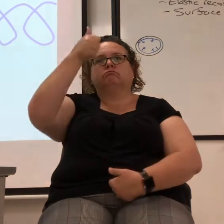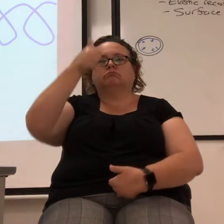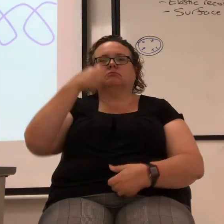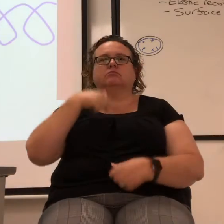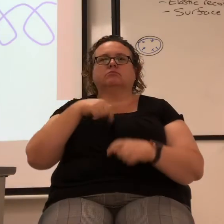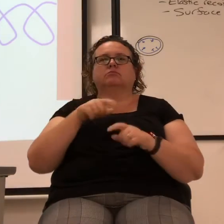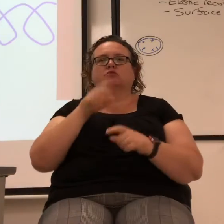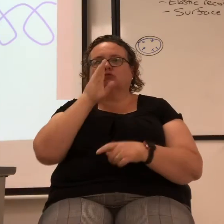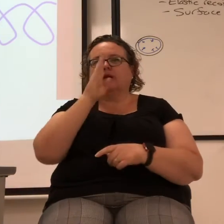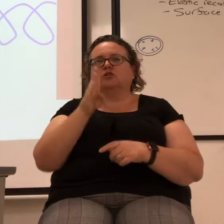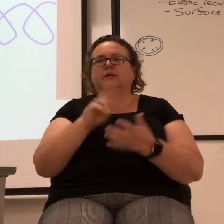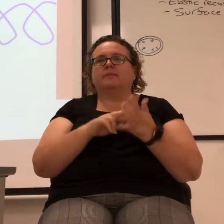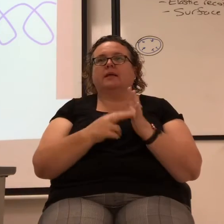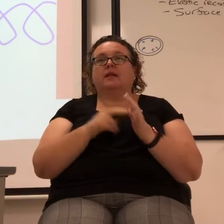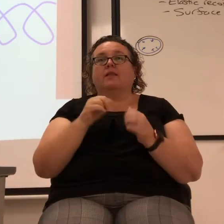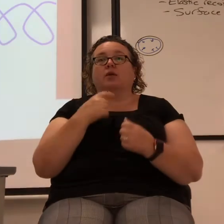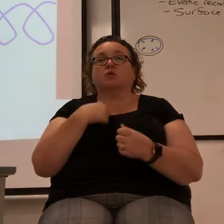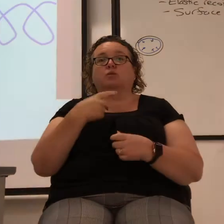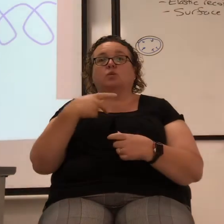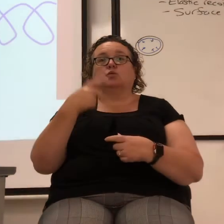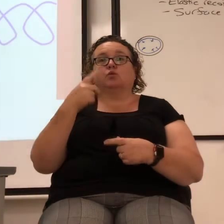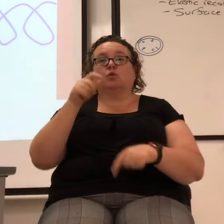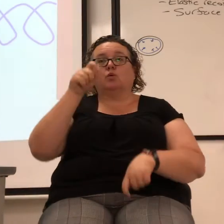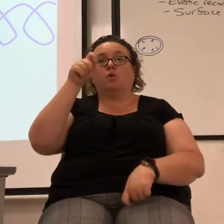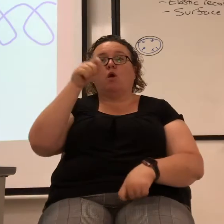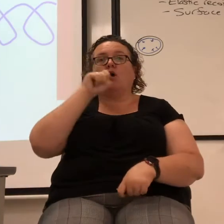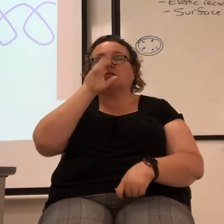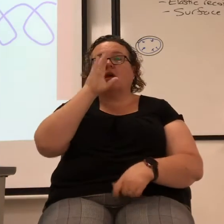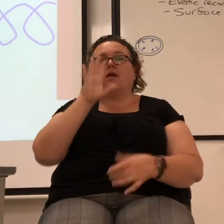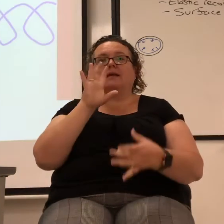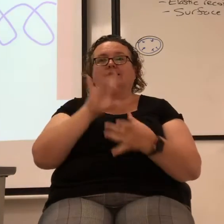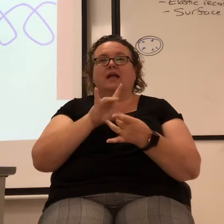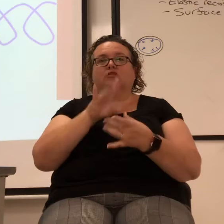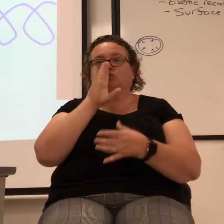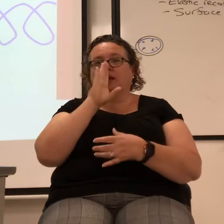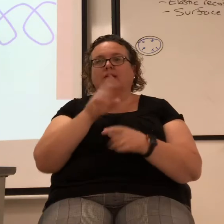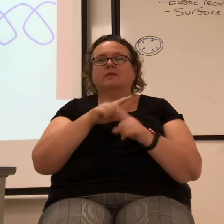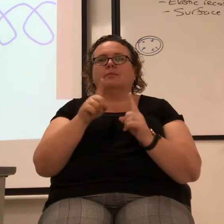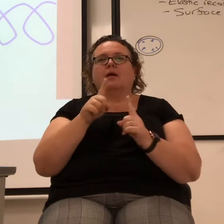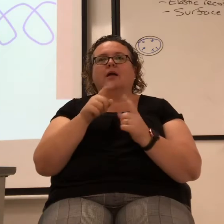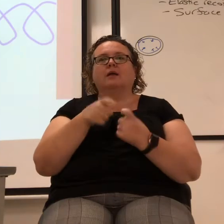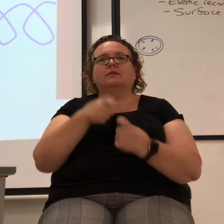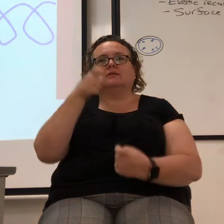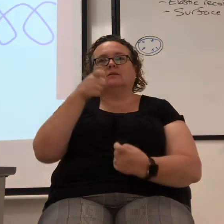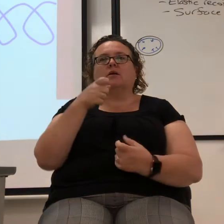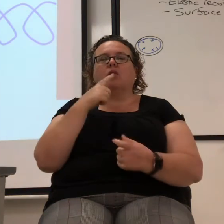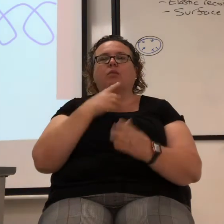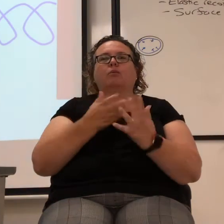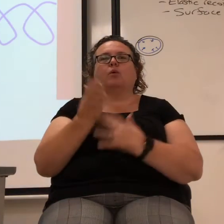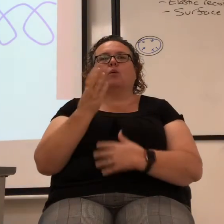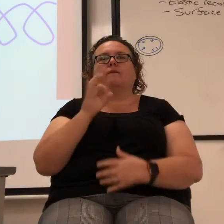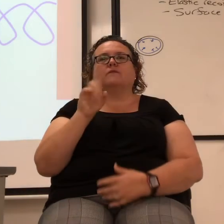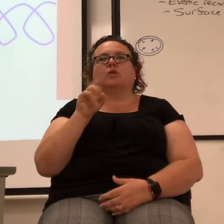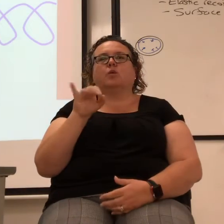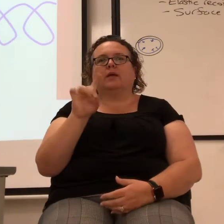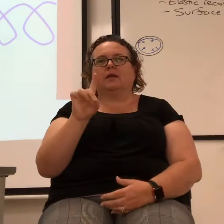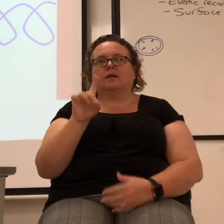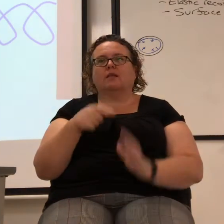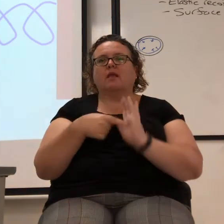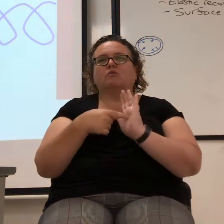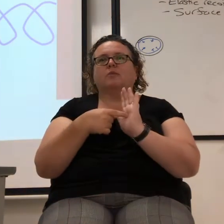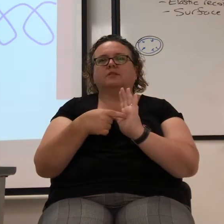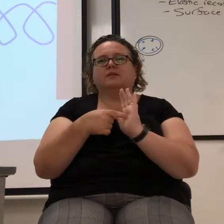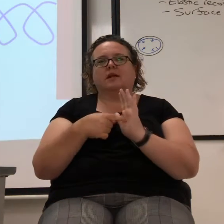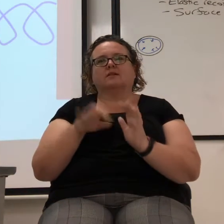And that the two are not attached directly, but indirectly through fluid. That would represent the fluid in the